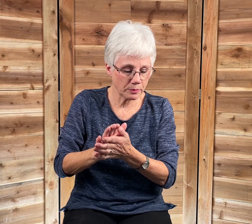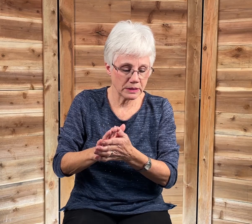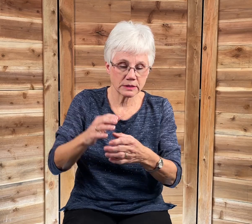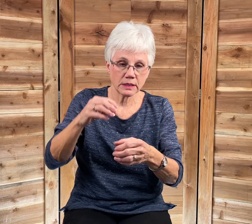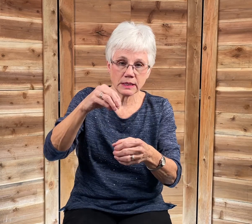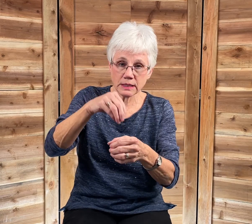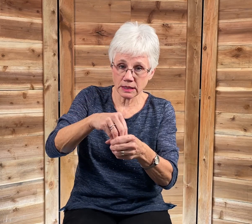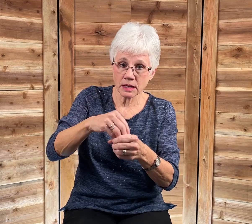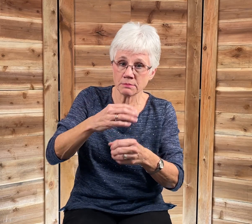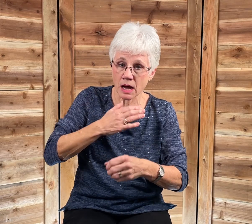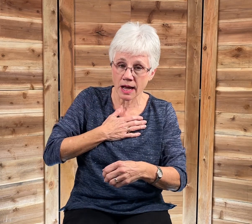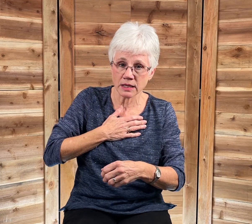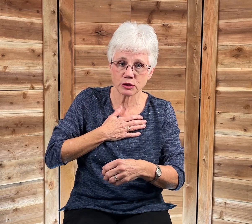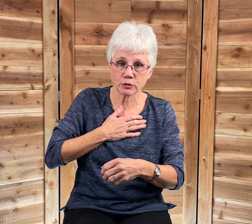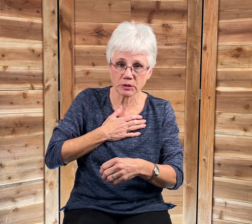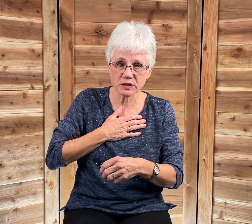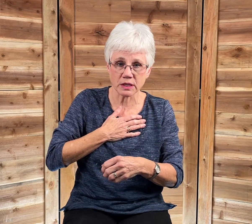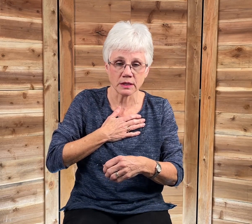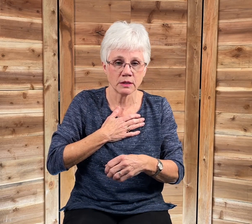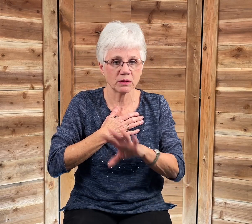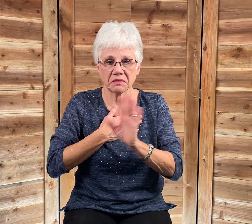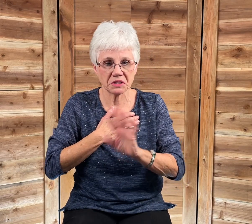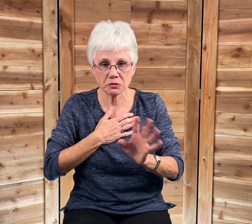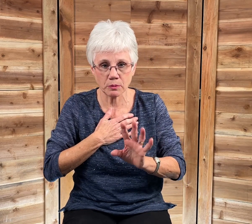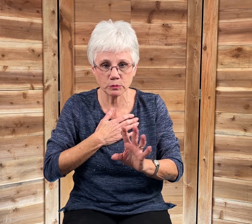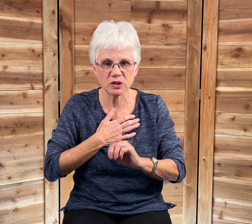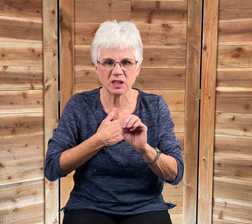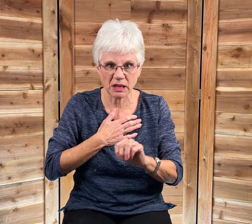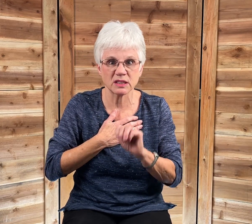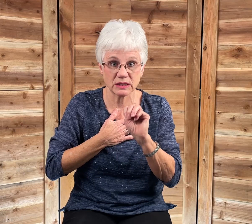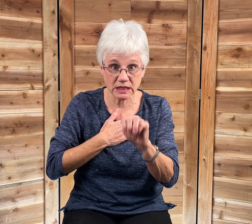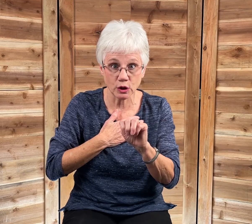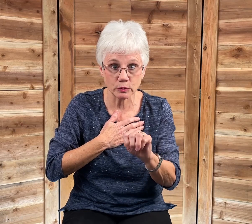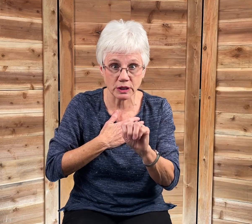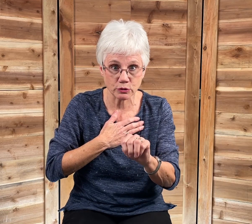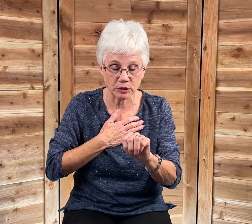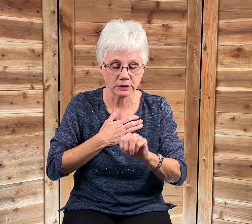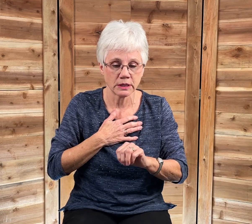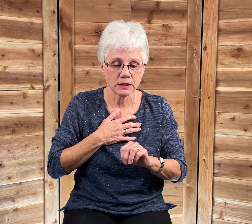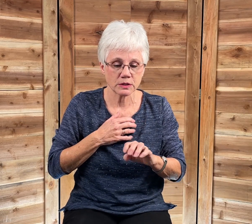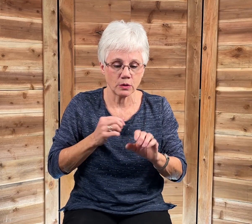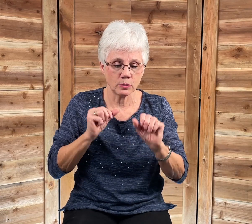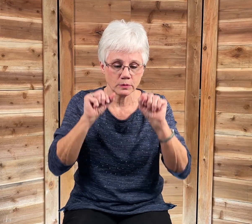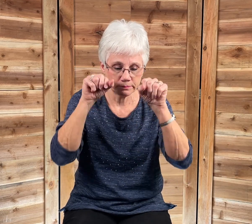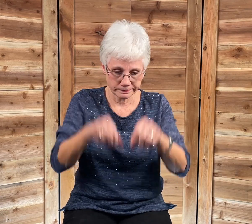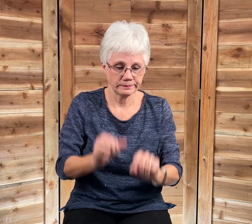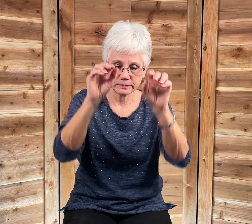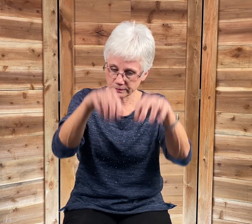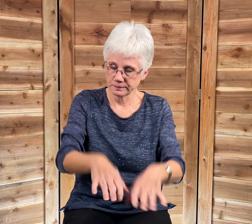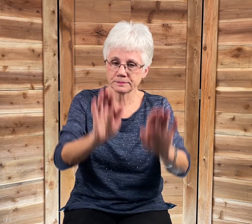You are the peace in my troubled sea. We don't have to say troubled. We're just going to make the sea look really troubled. So